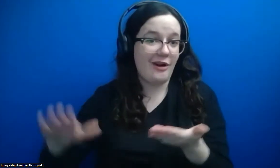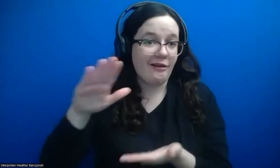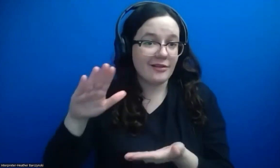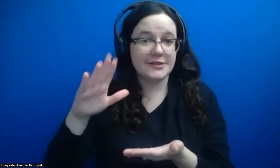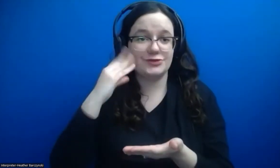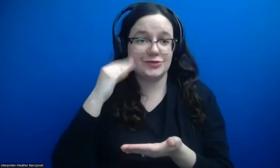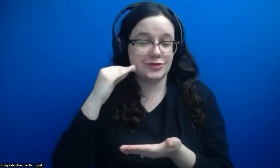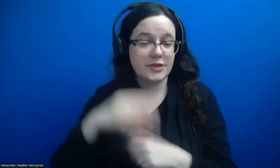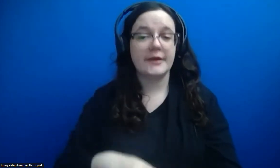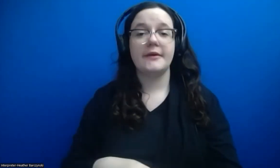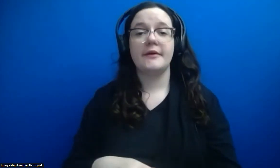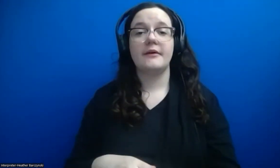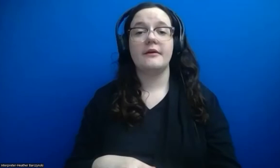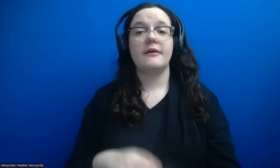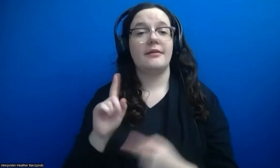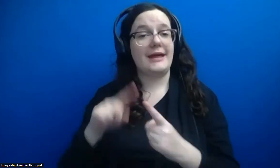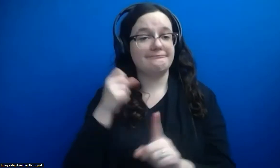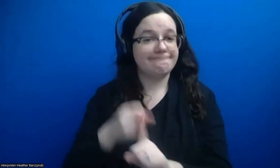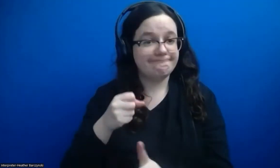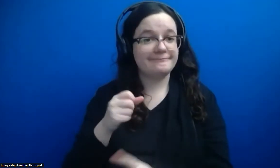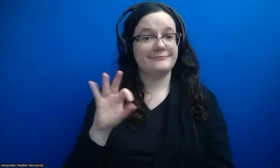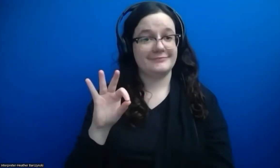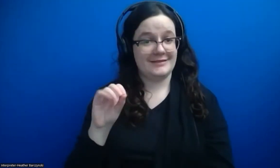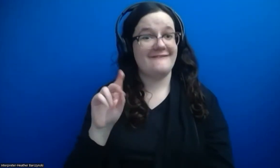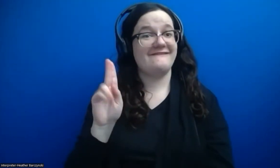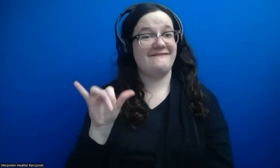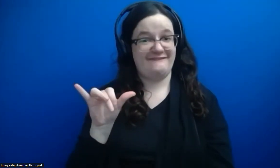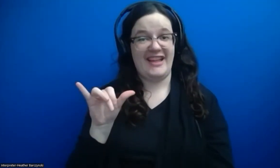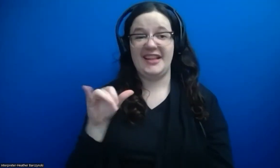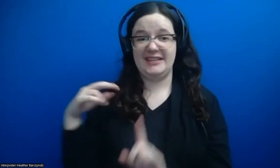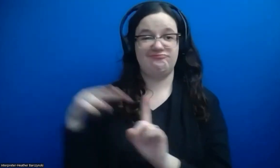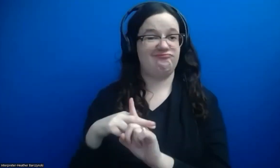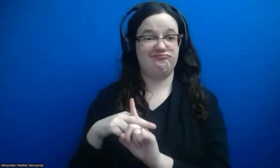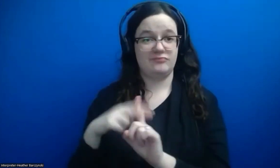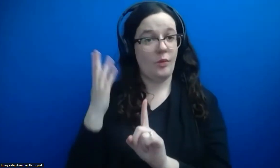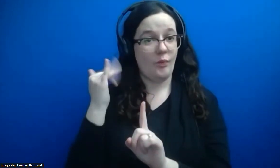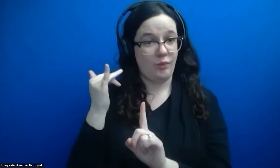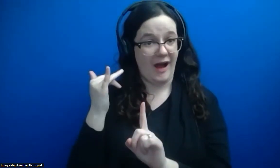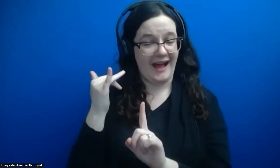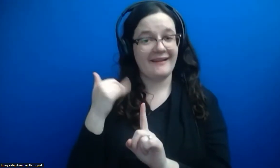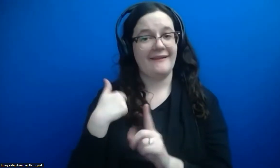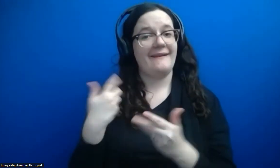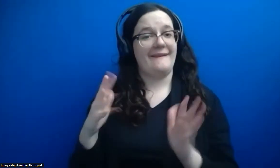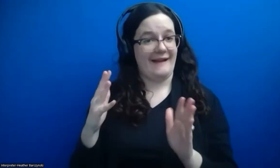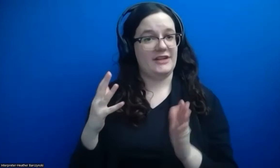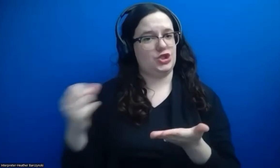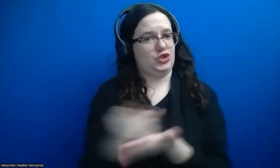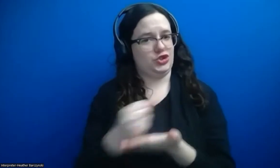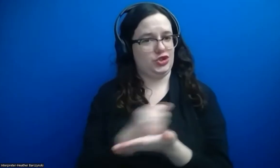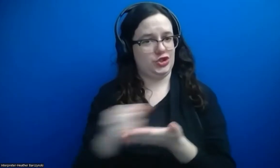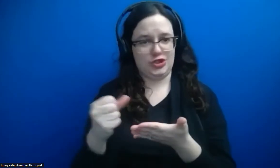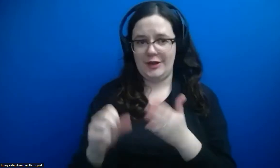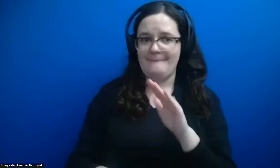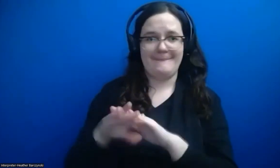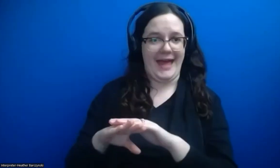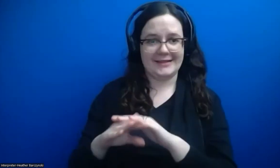I got a felony conviction because I had used credit cards to max out and get cash